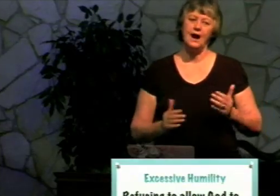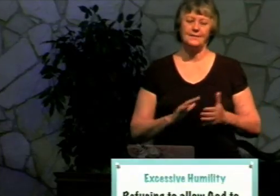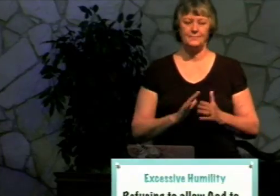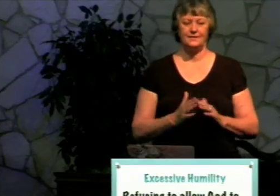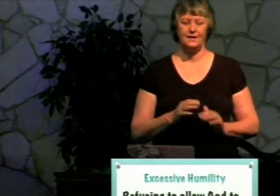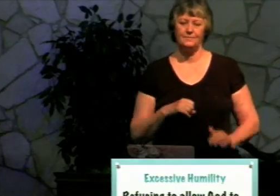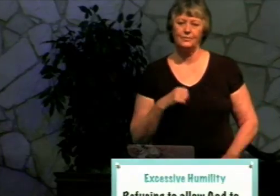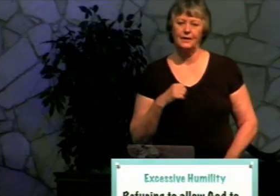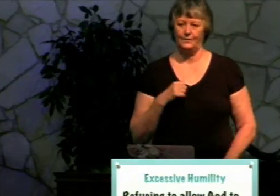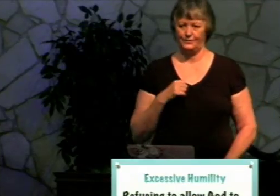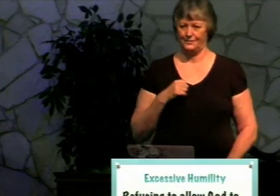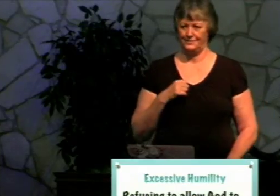might become proud.